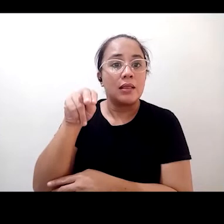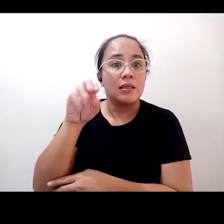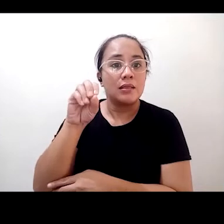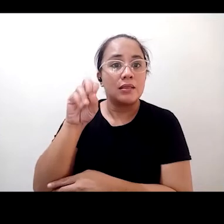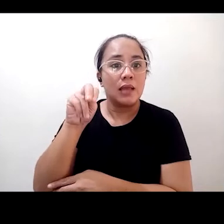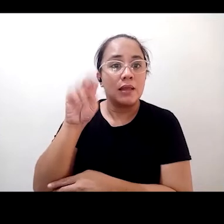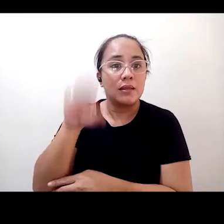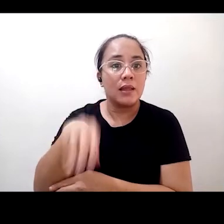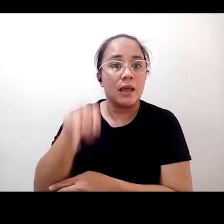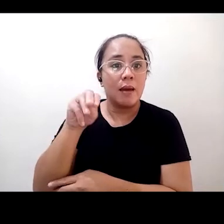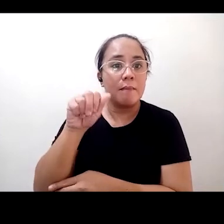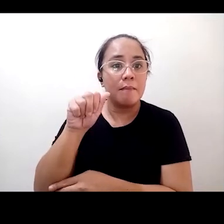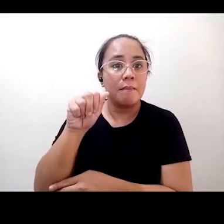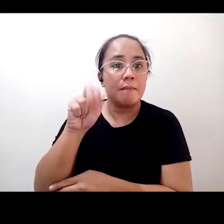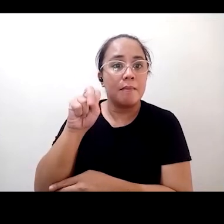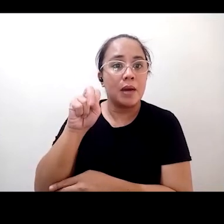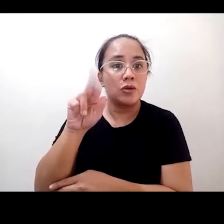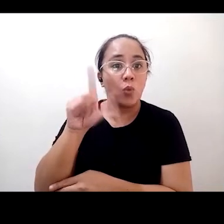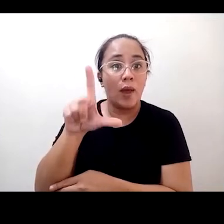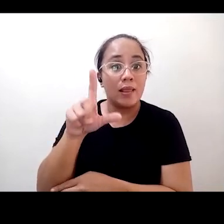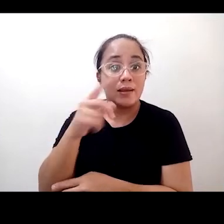something like this.